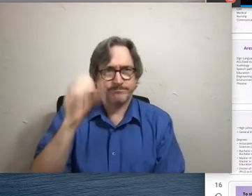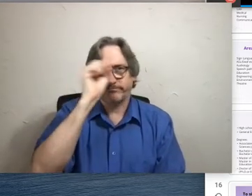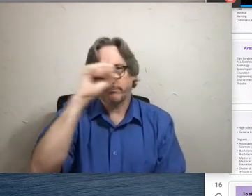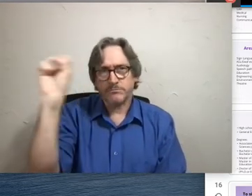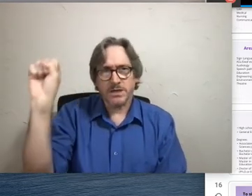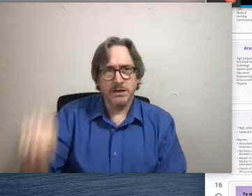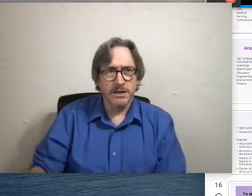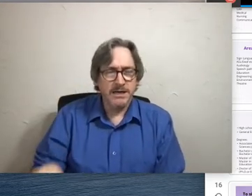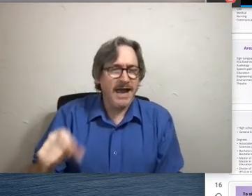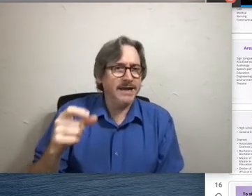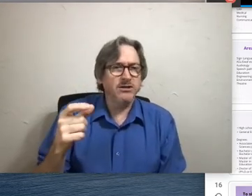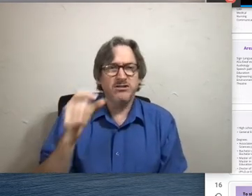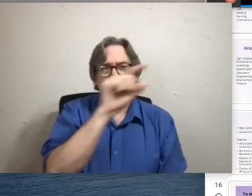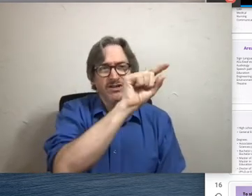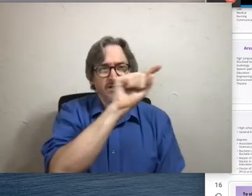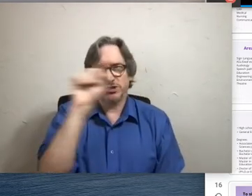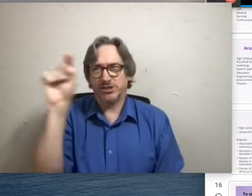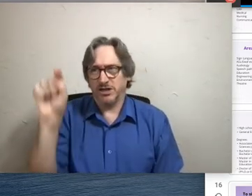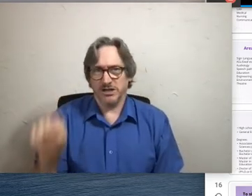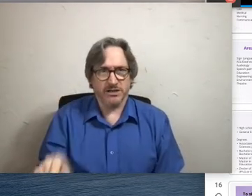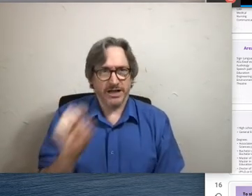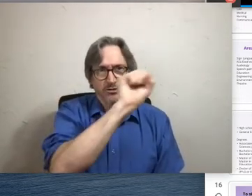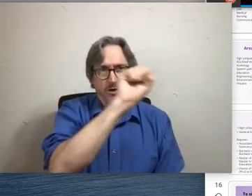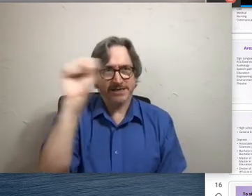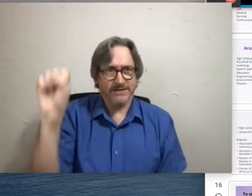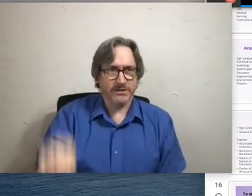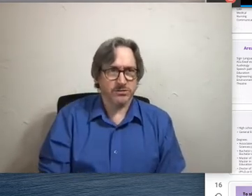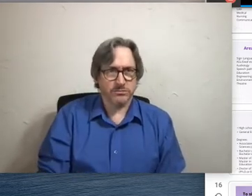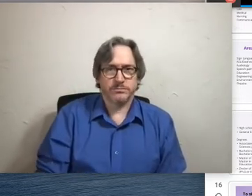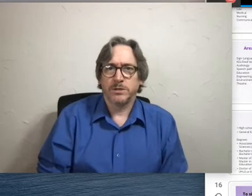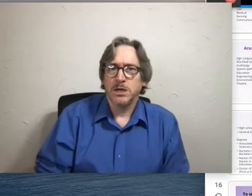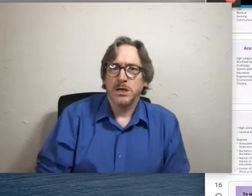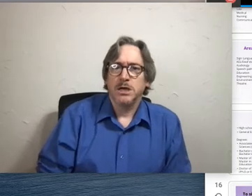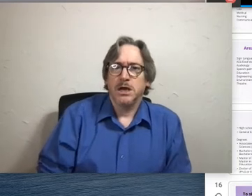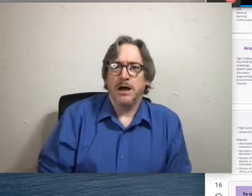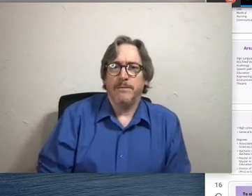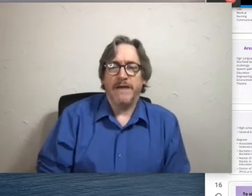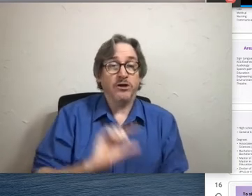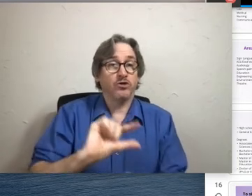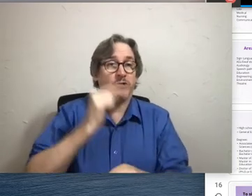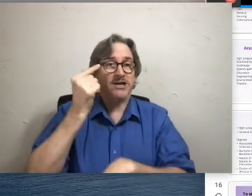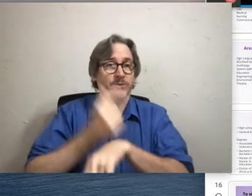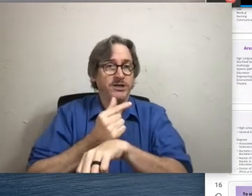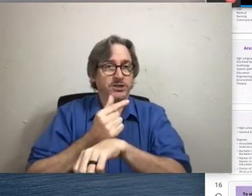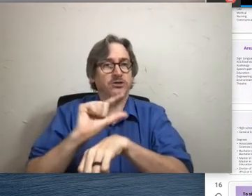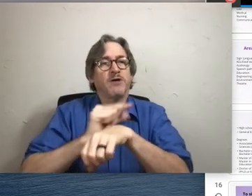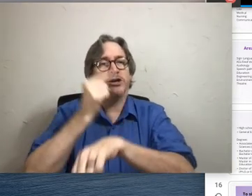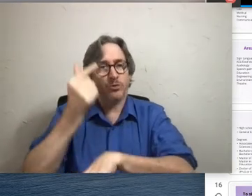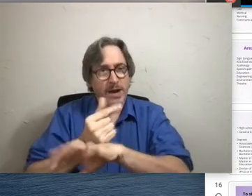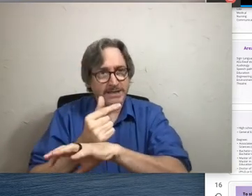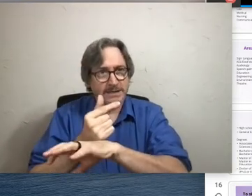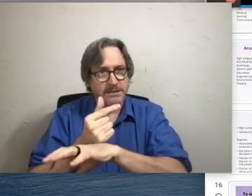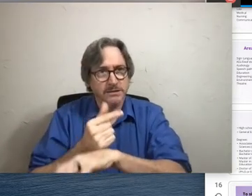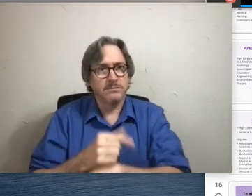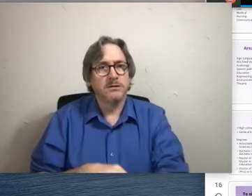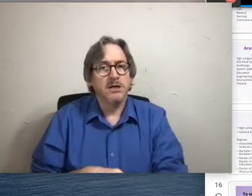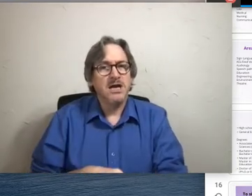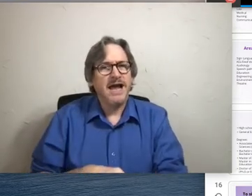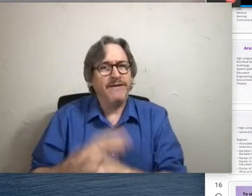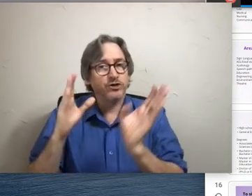semester. And it's just like drawing a 7 school. And then graduation,